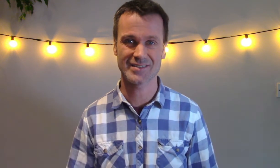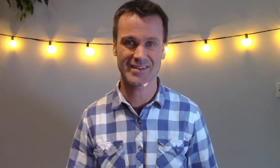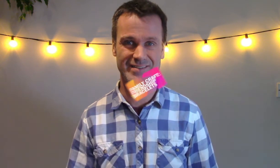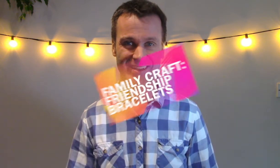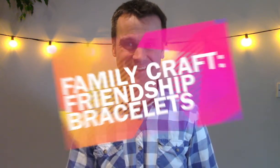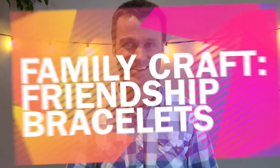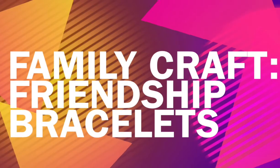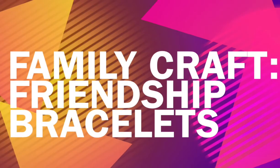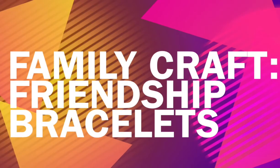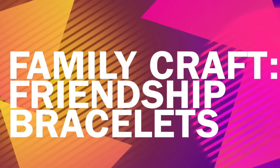safety.